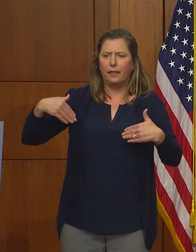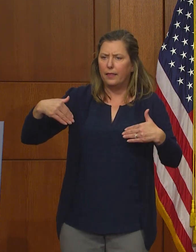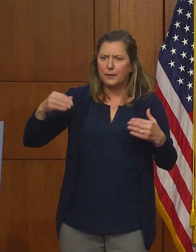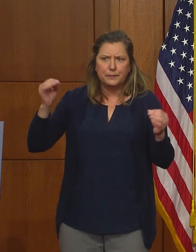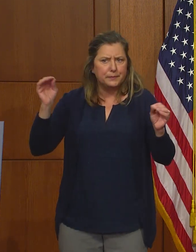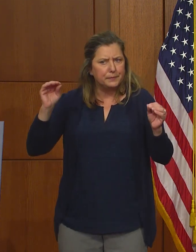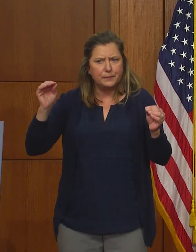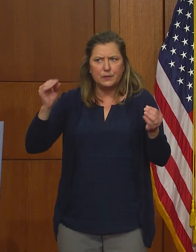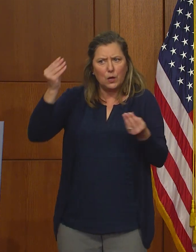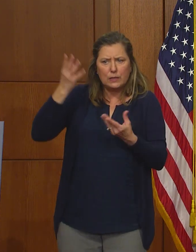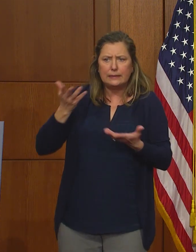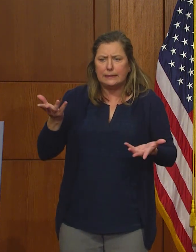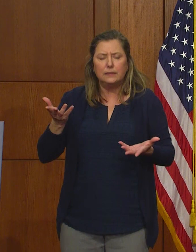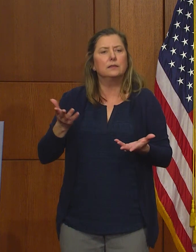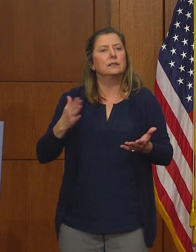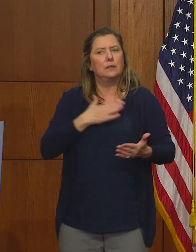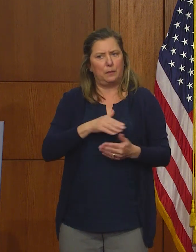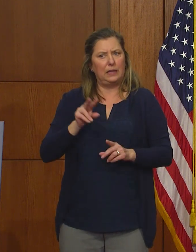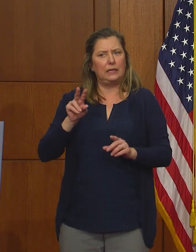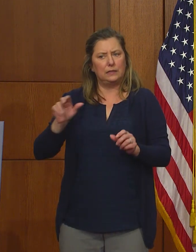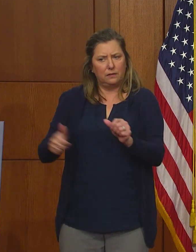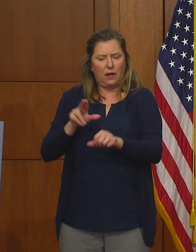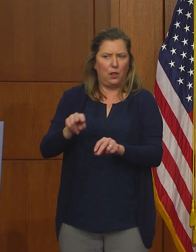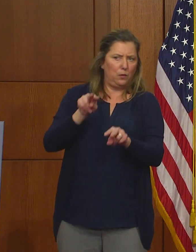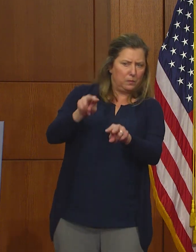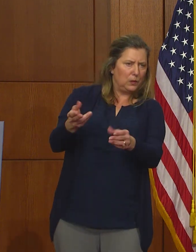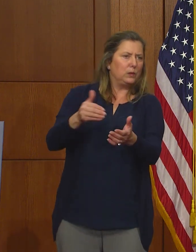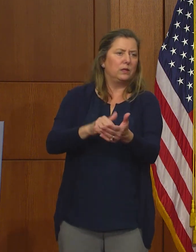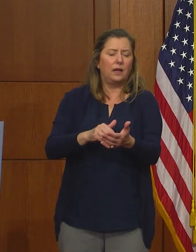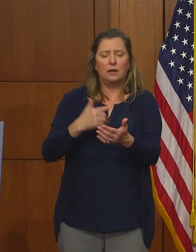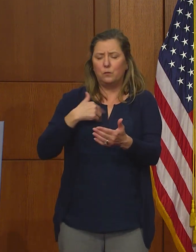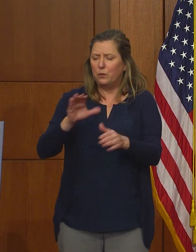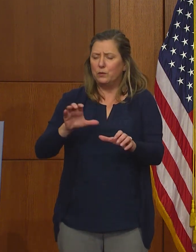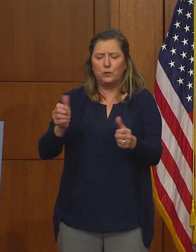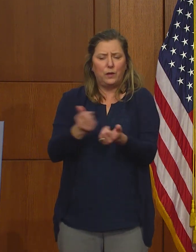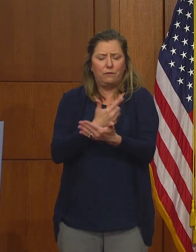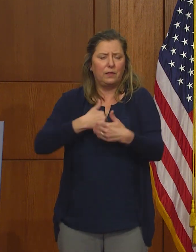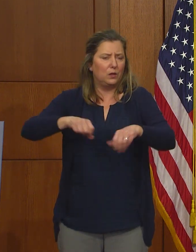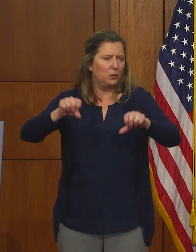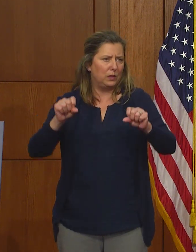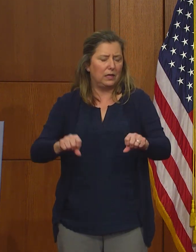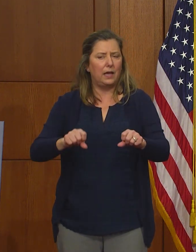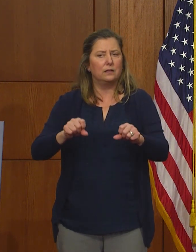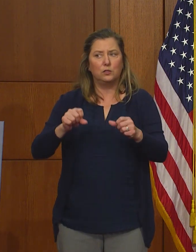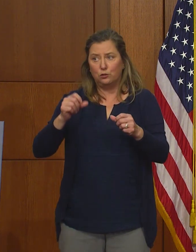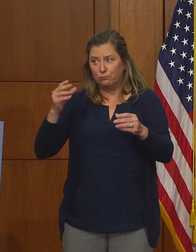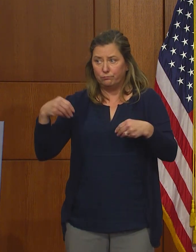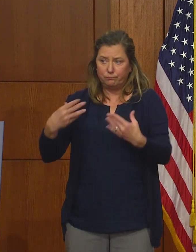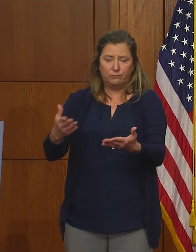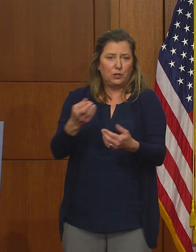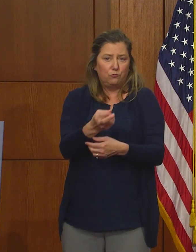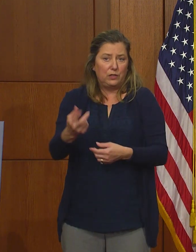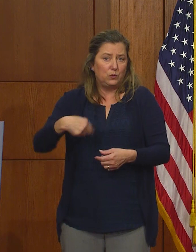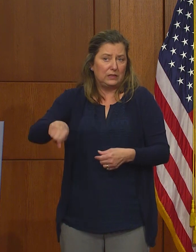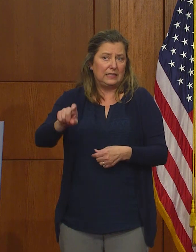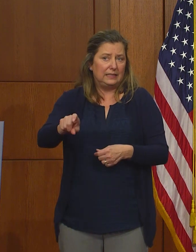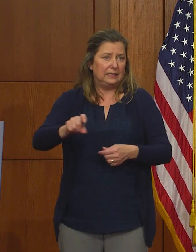received any word yet. I would encourage them to follow up. But we'll continue to do everything we can to get the resources to them.